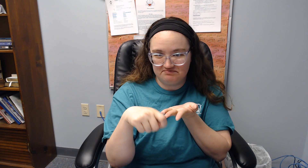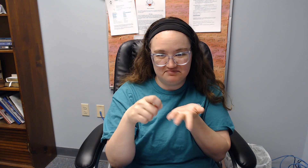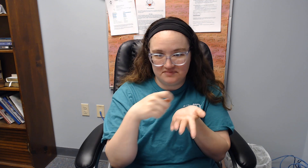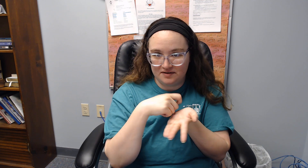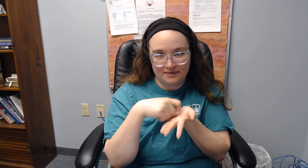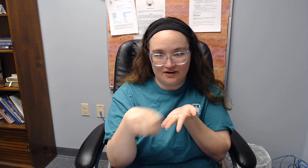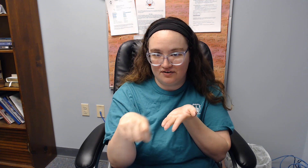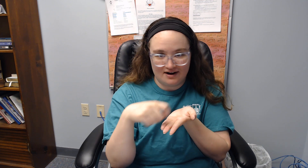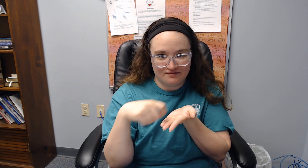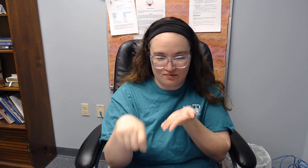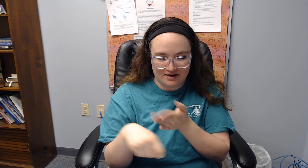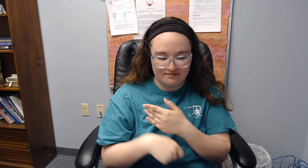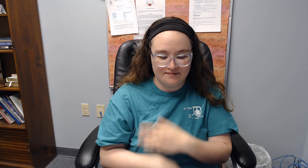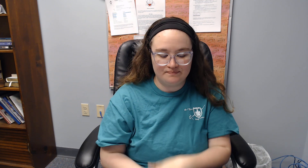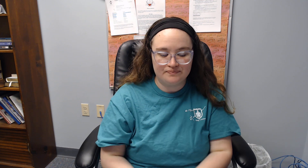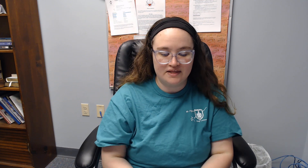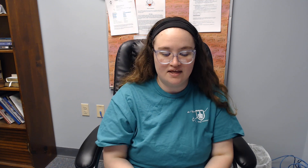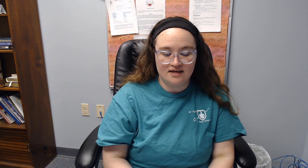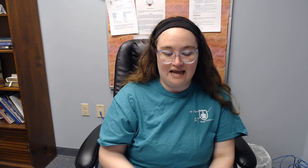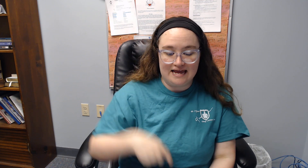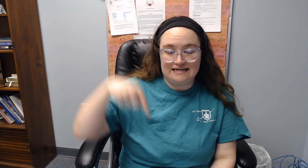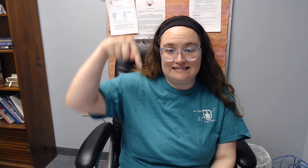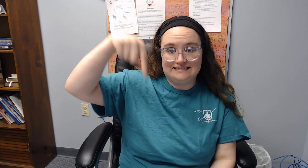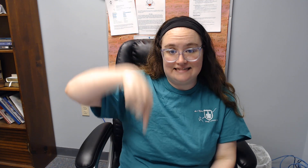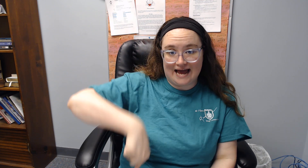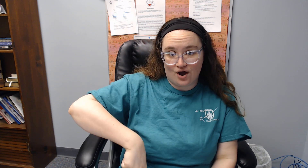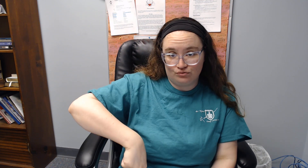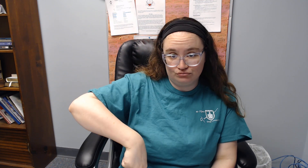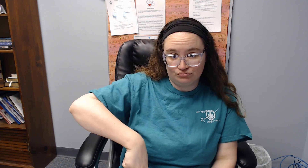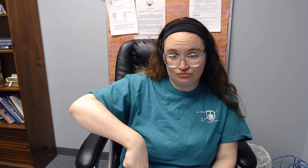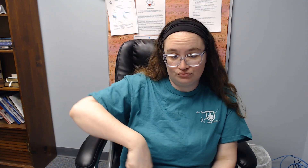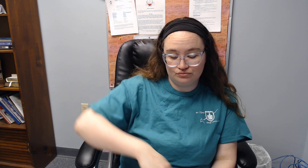a paragraph or whatever. Down.